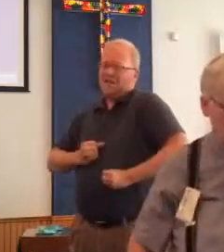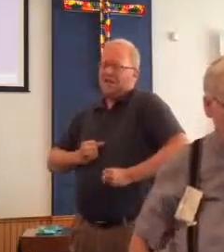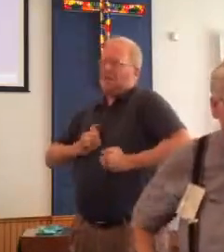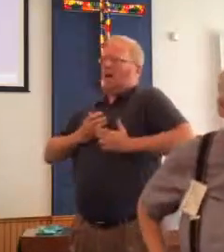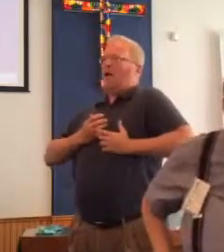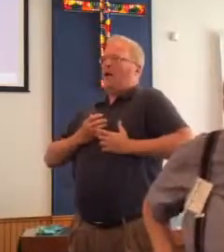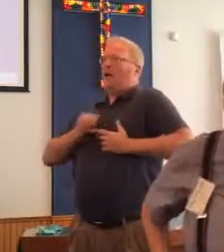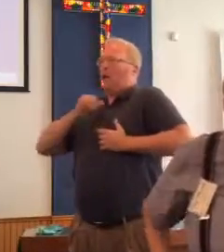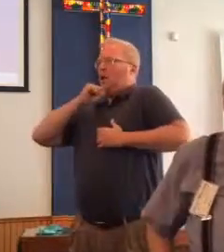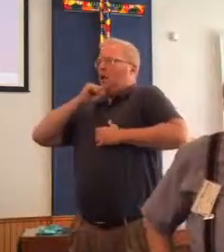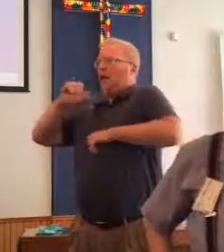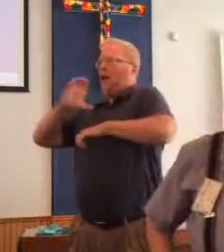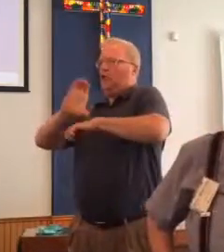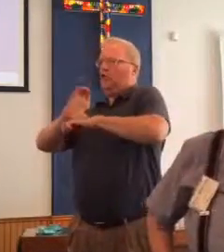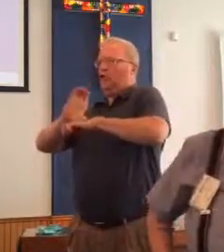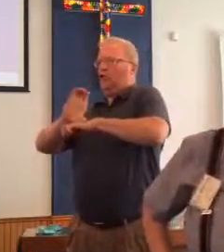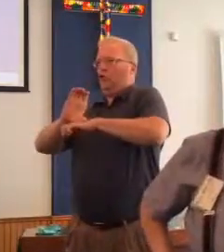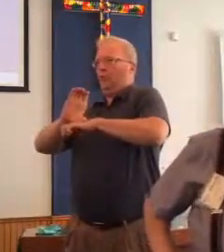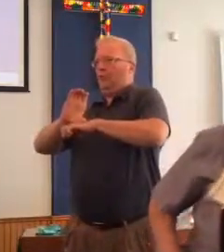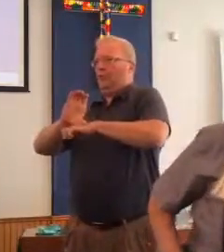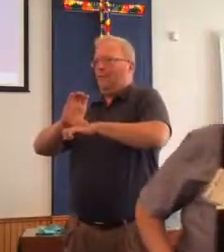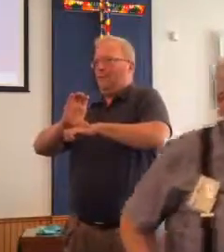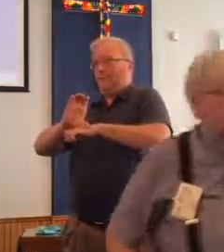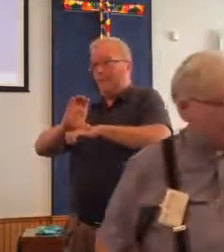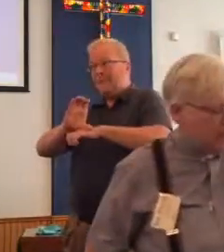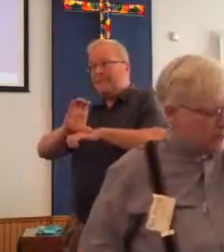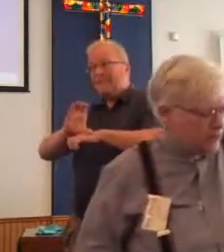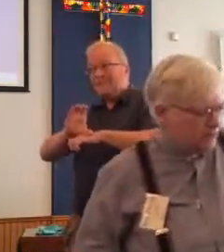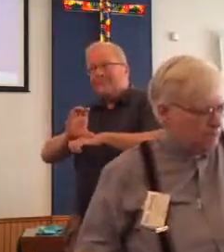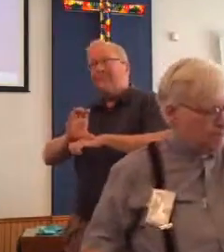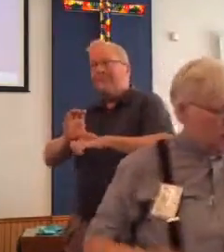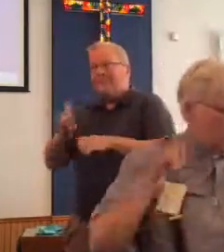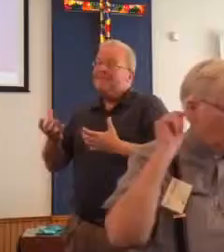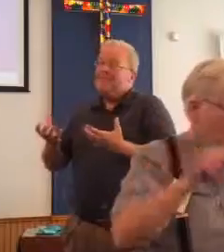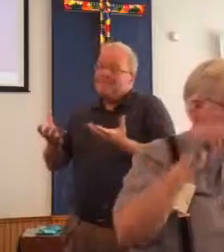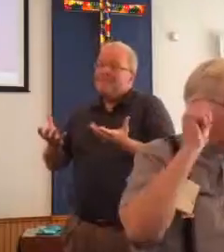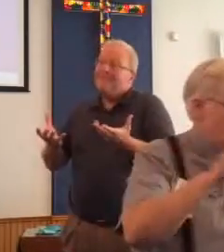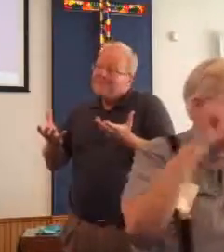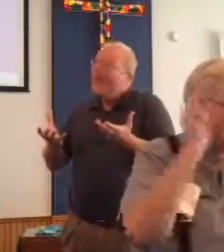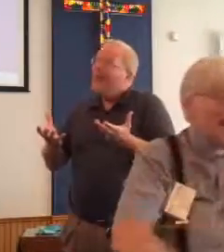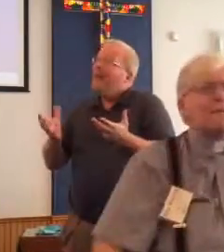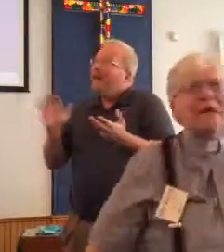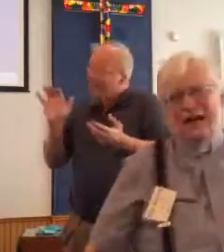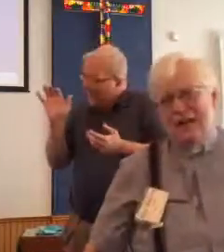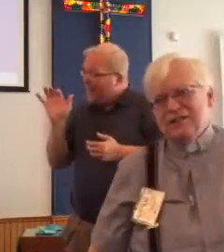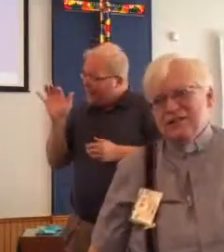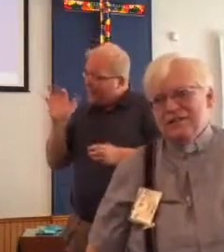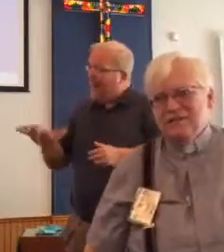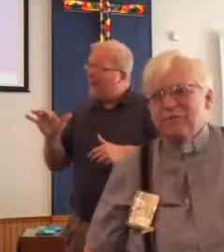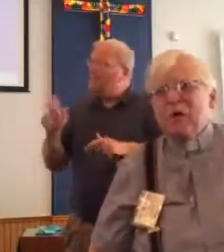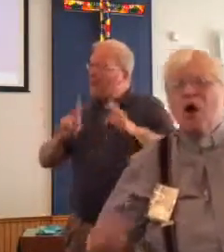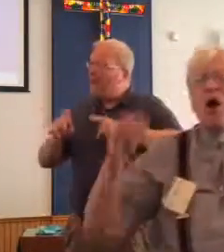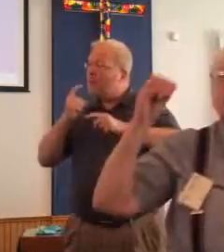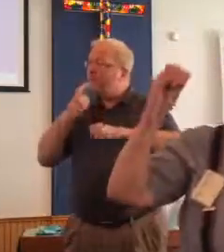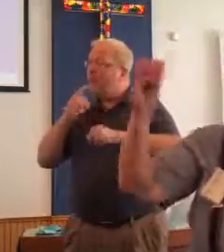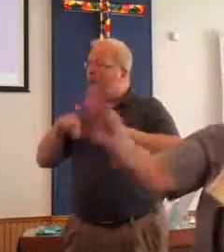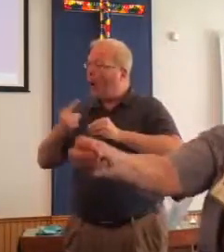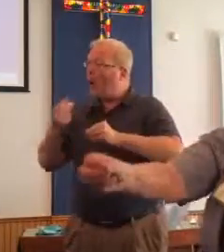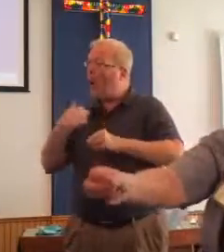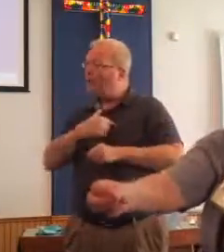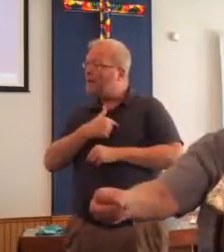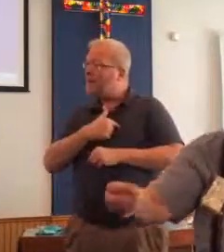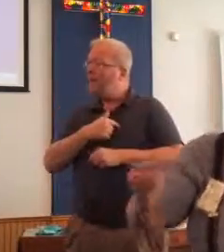what we've been called. It just depends. It depends on whether those naming us are